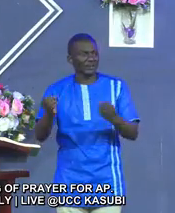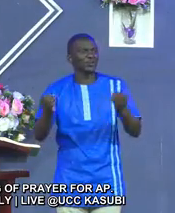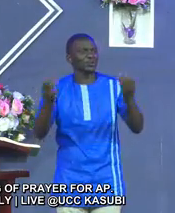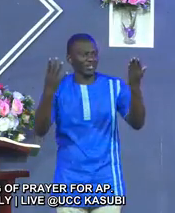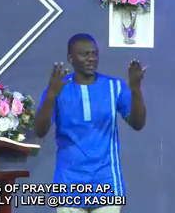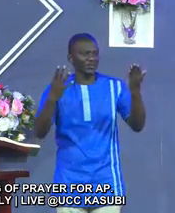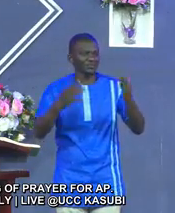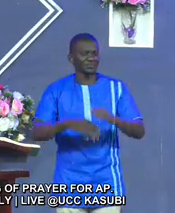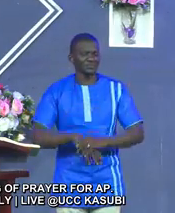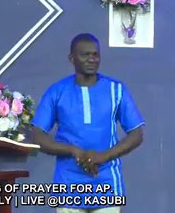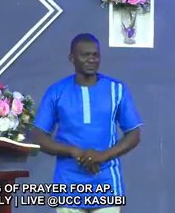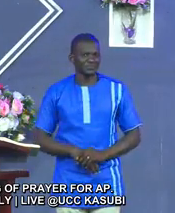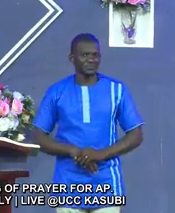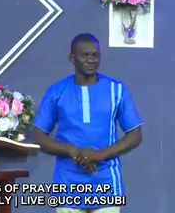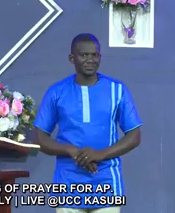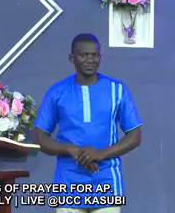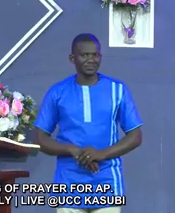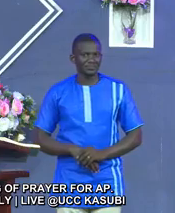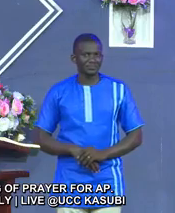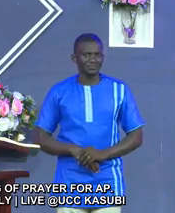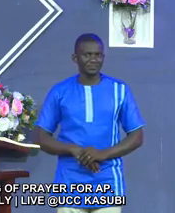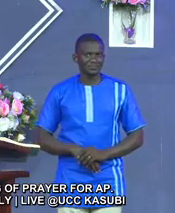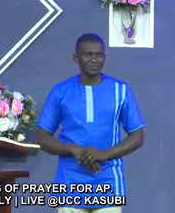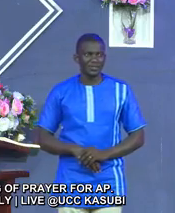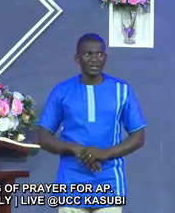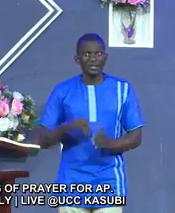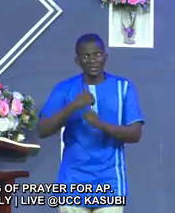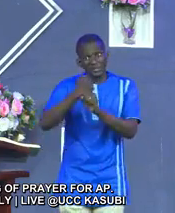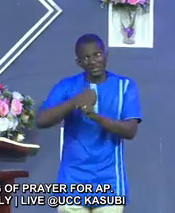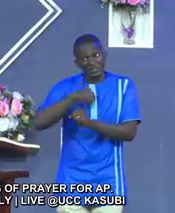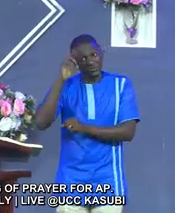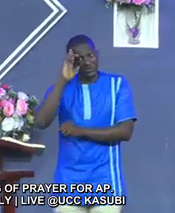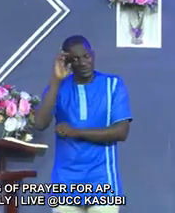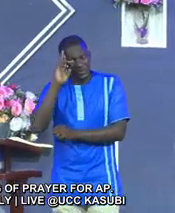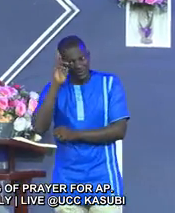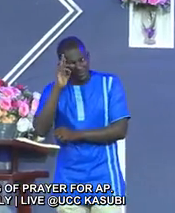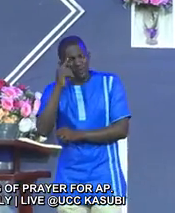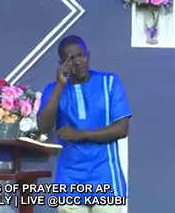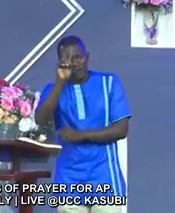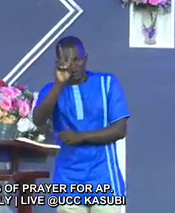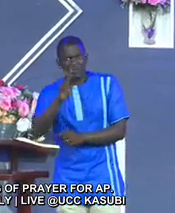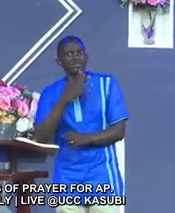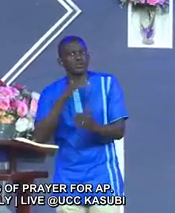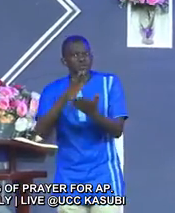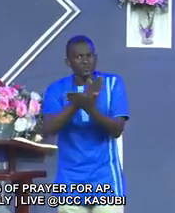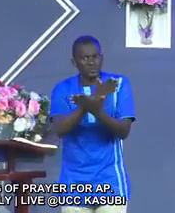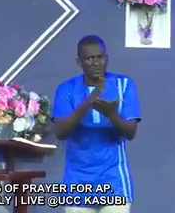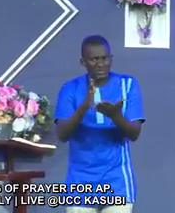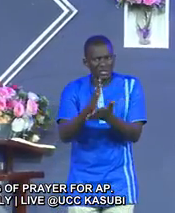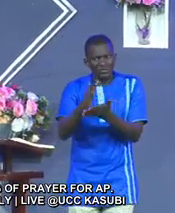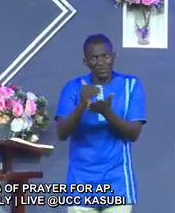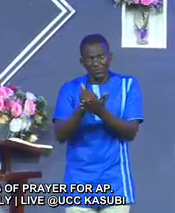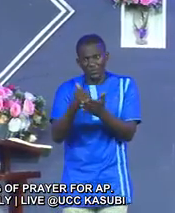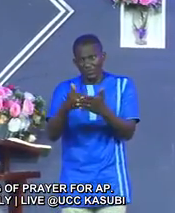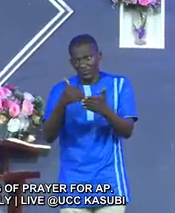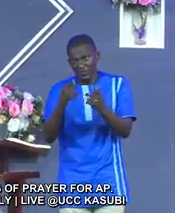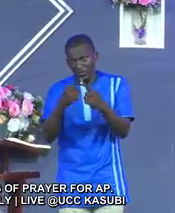Hallelujah. Amen. It brings me to remember one more verse that I need to share before we wind down.